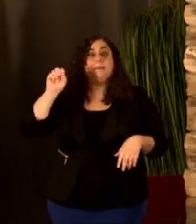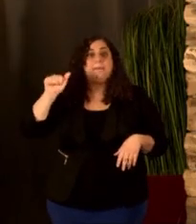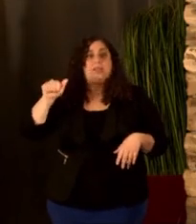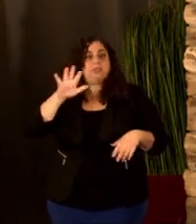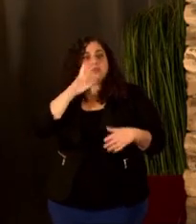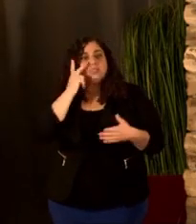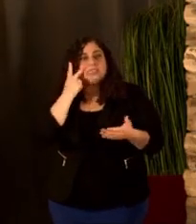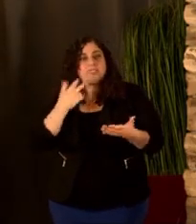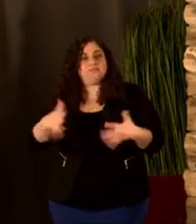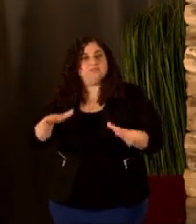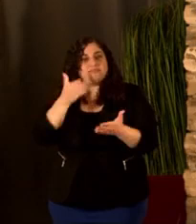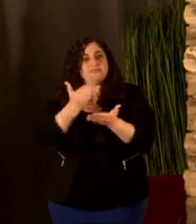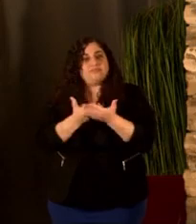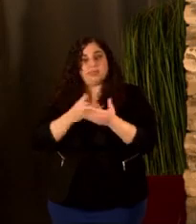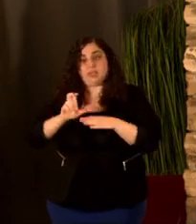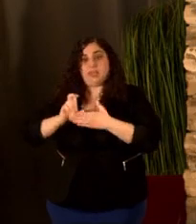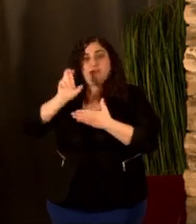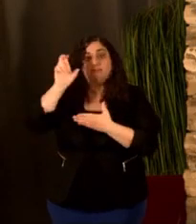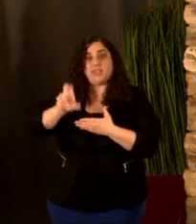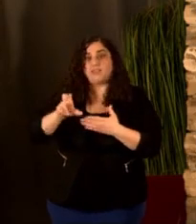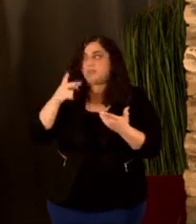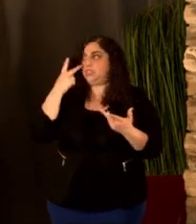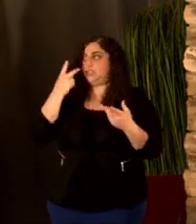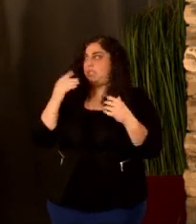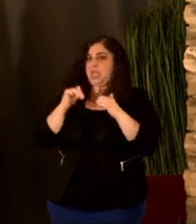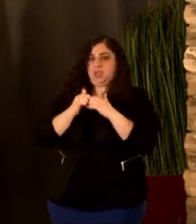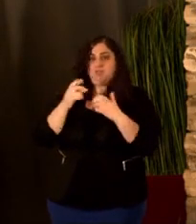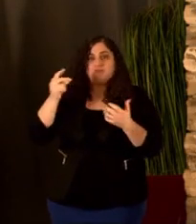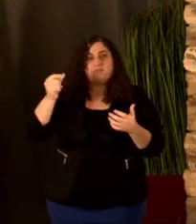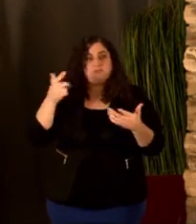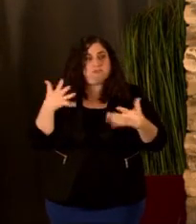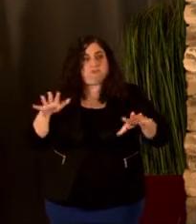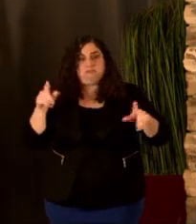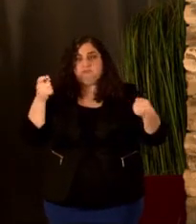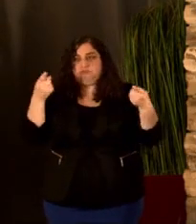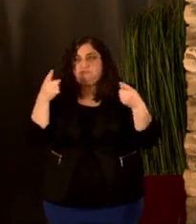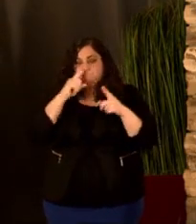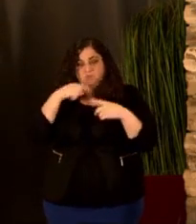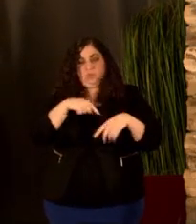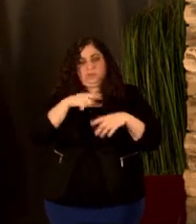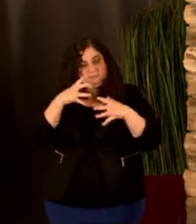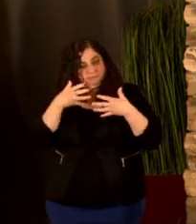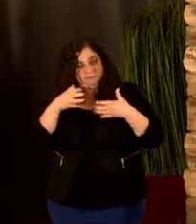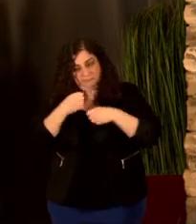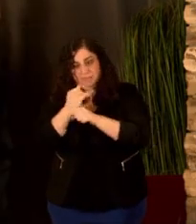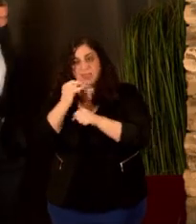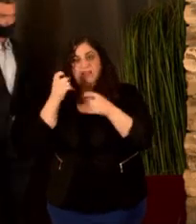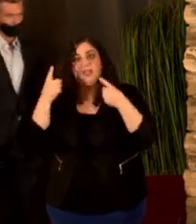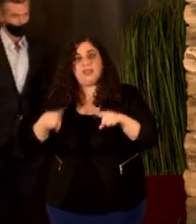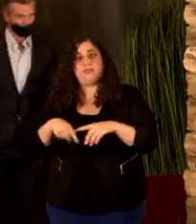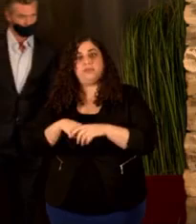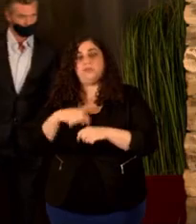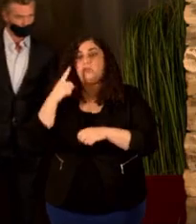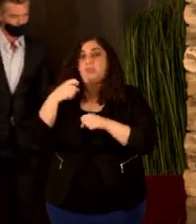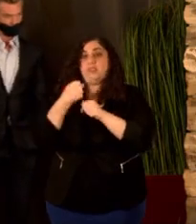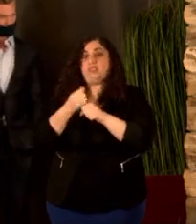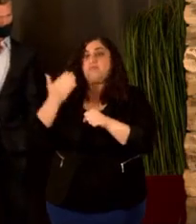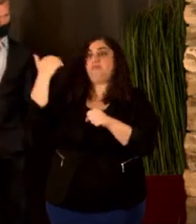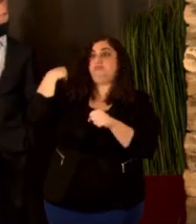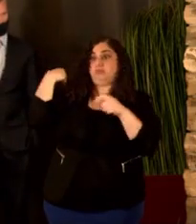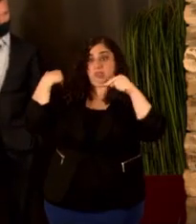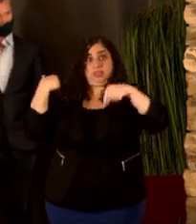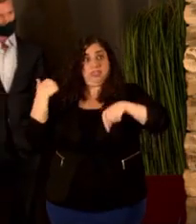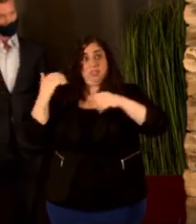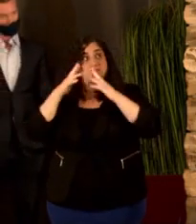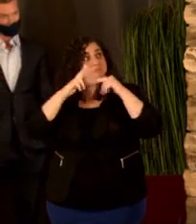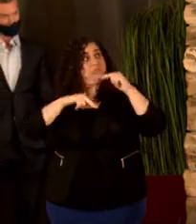and how quickly it can be done. Less than a year ago, this was a hotel. Today, it's home